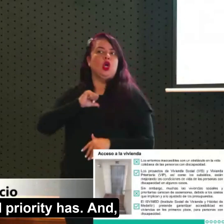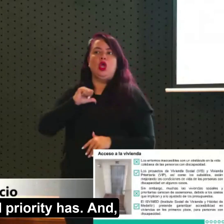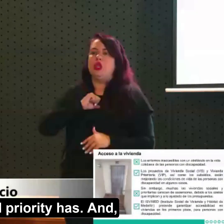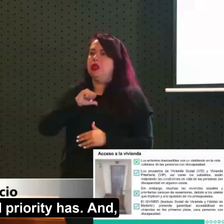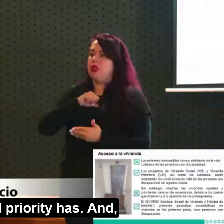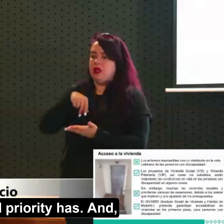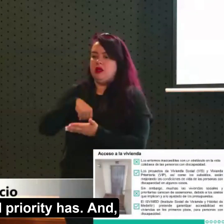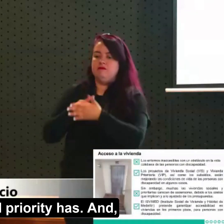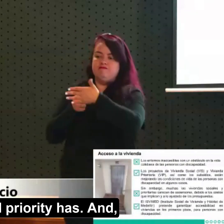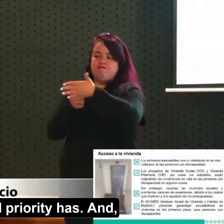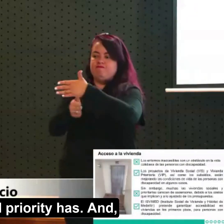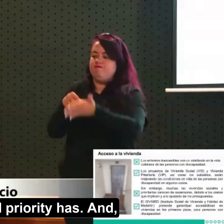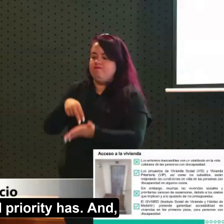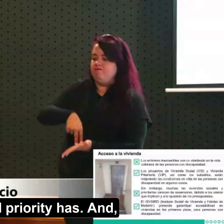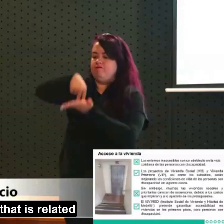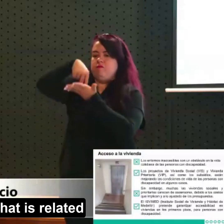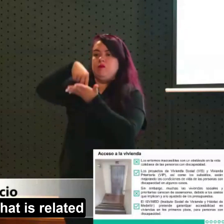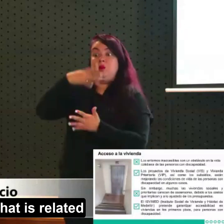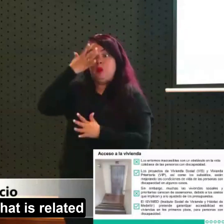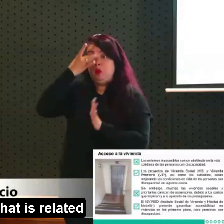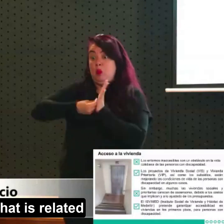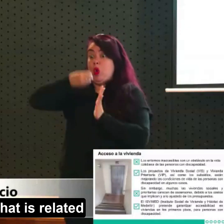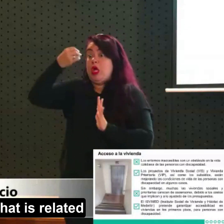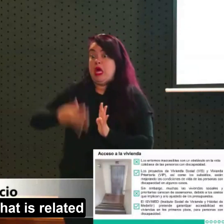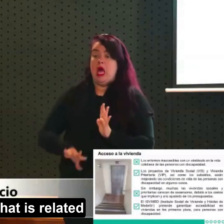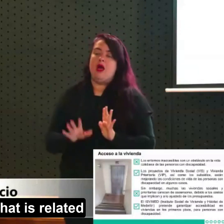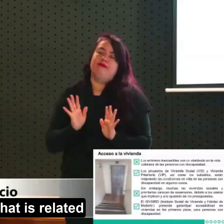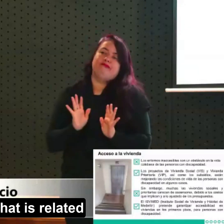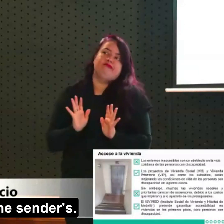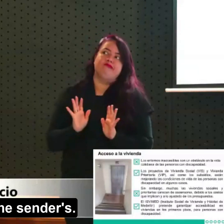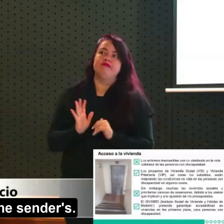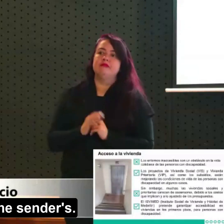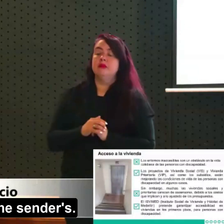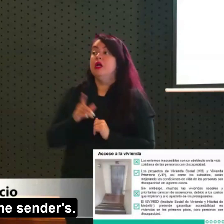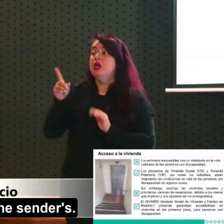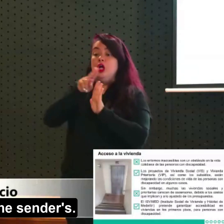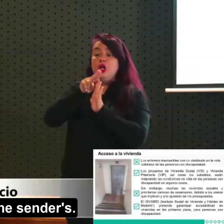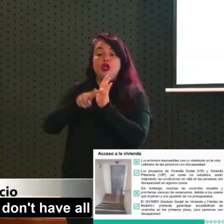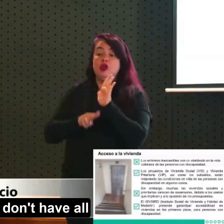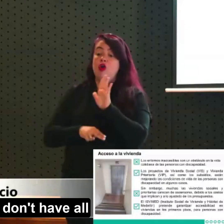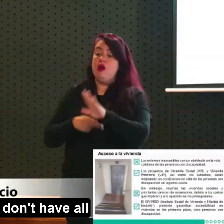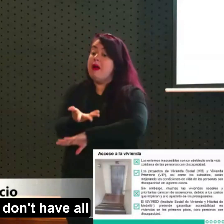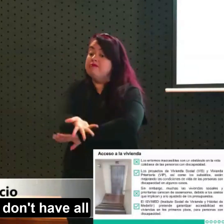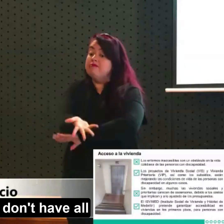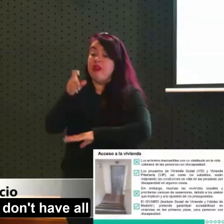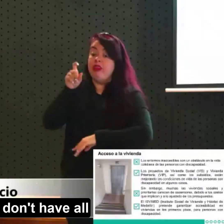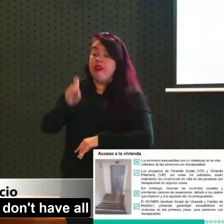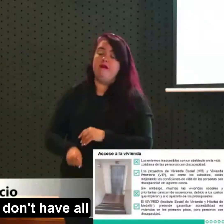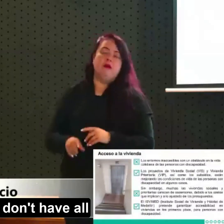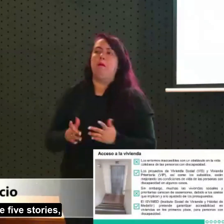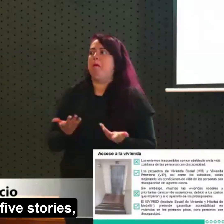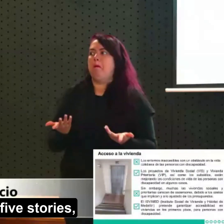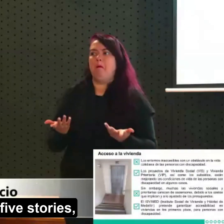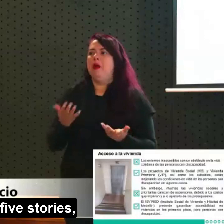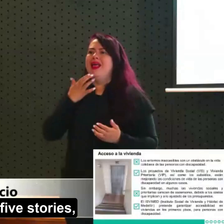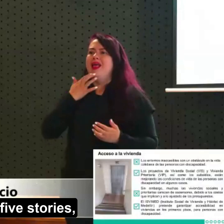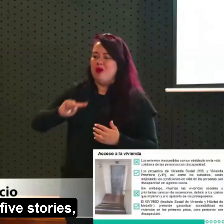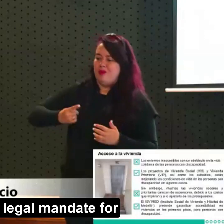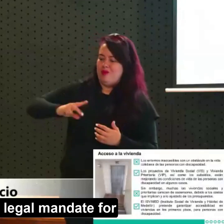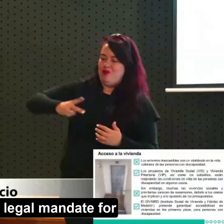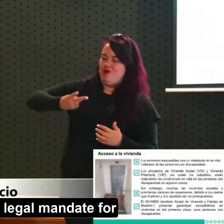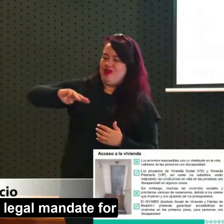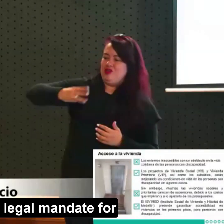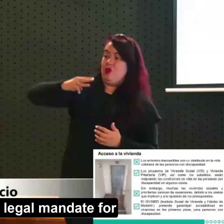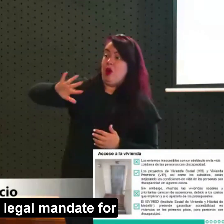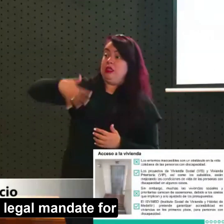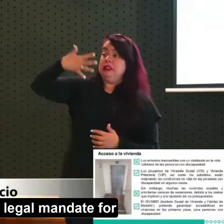in social and priority housing, and that is related to the standards. If you don't have over 5